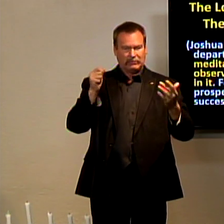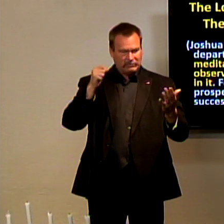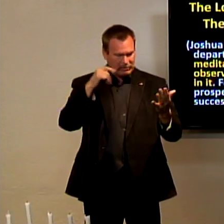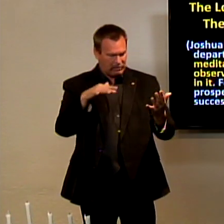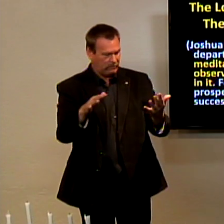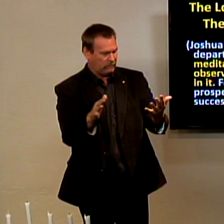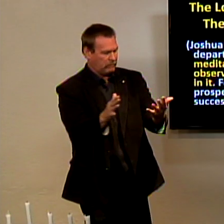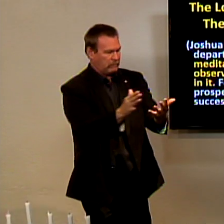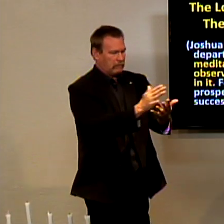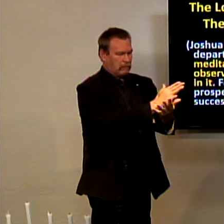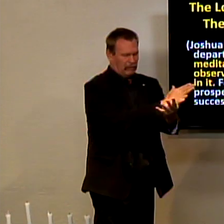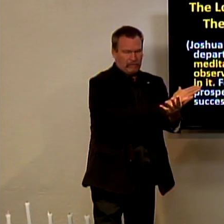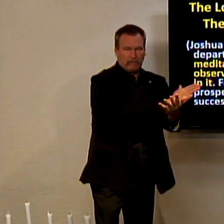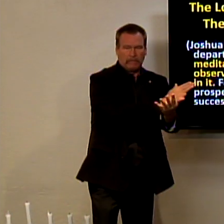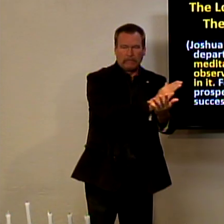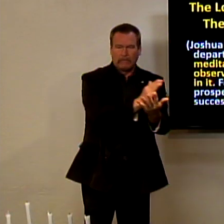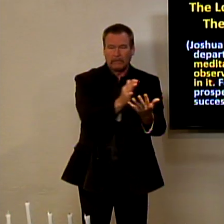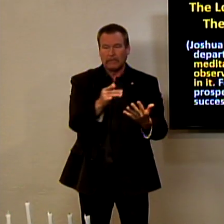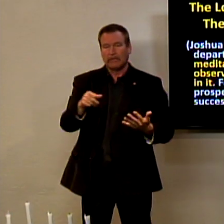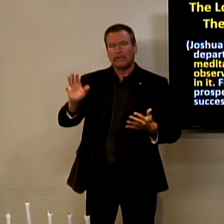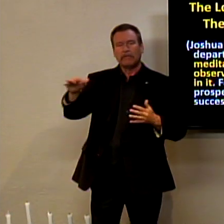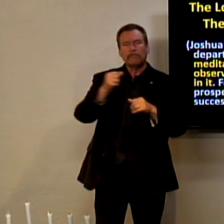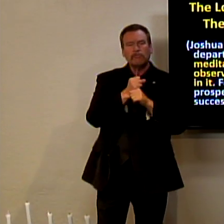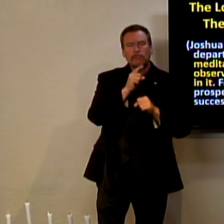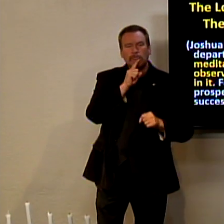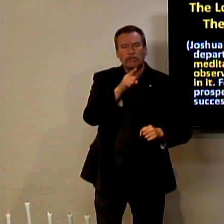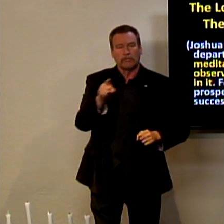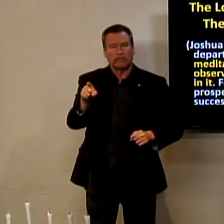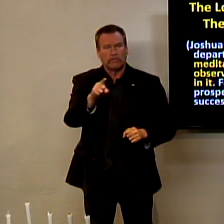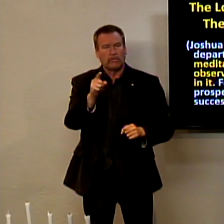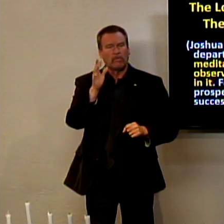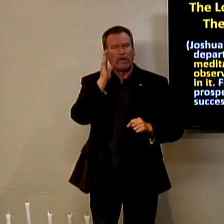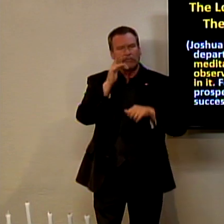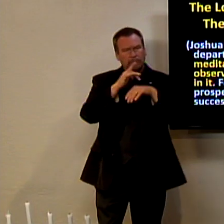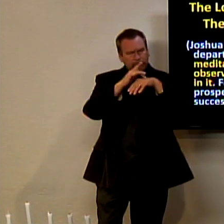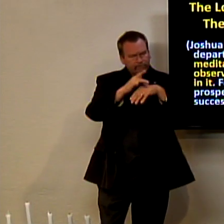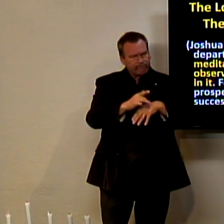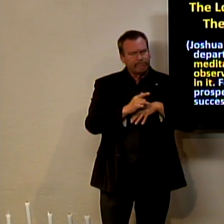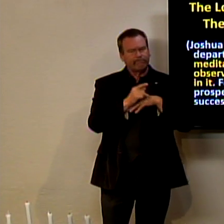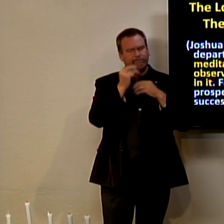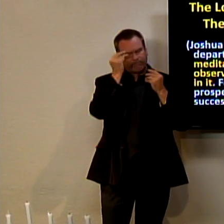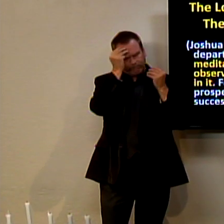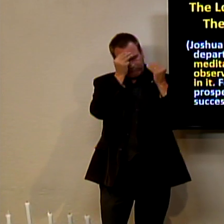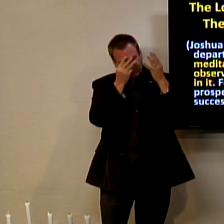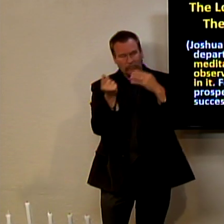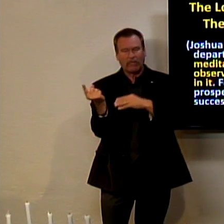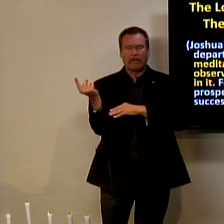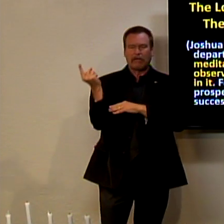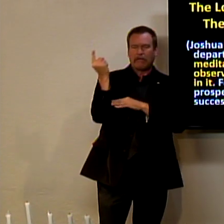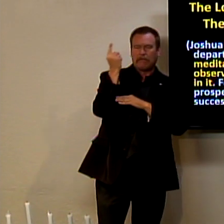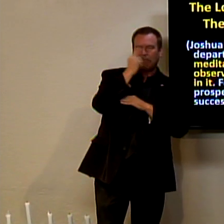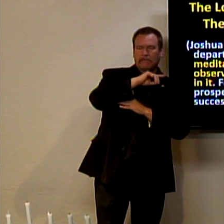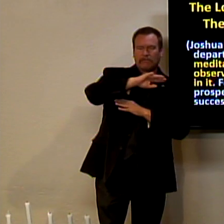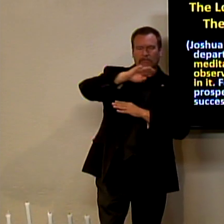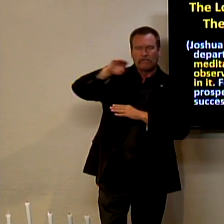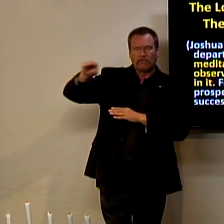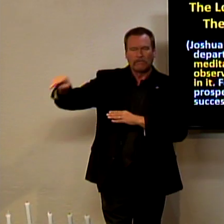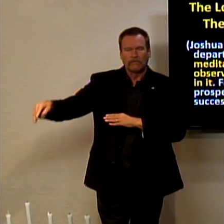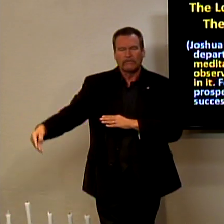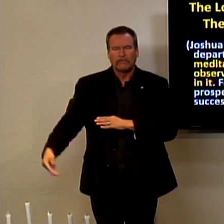bread. Study. And make sure to meditate on this day